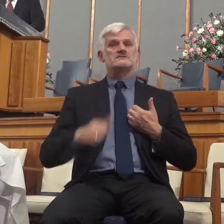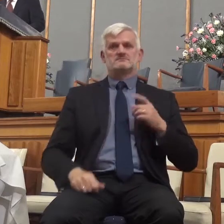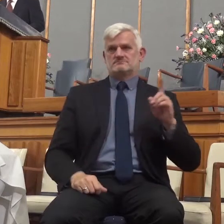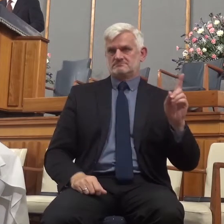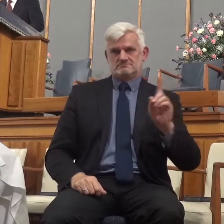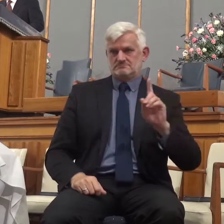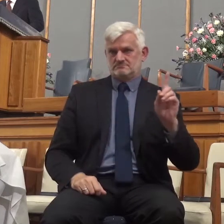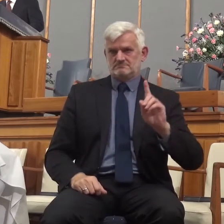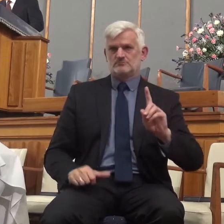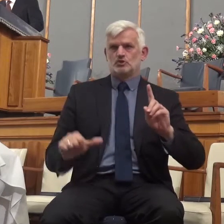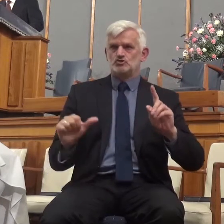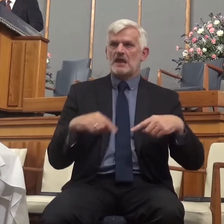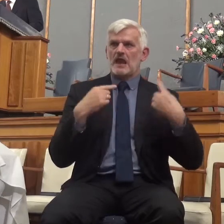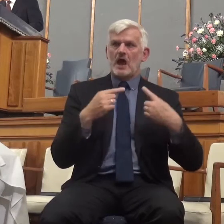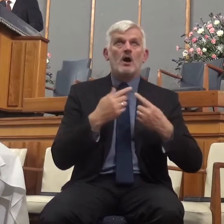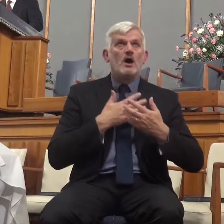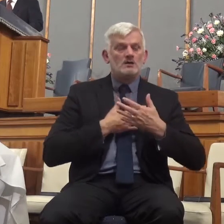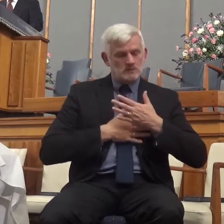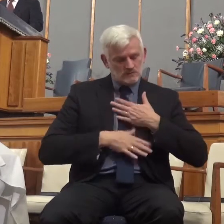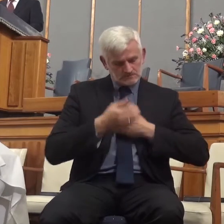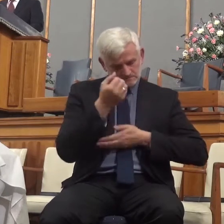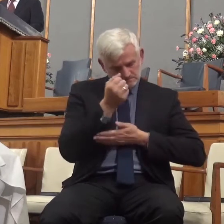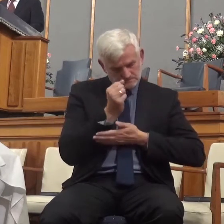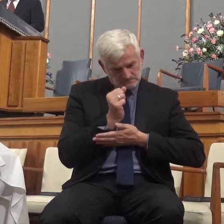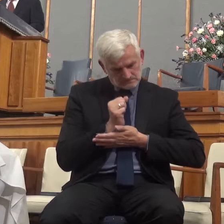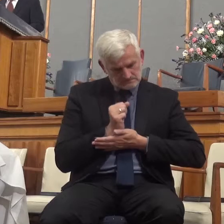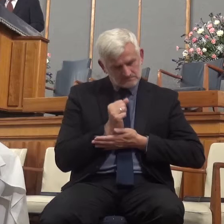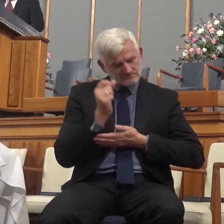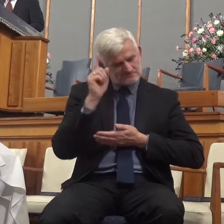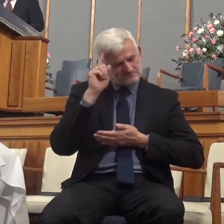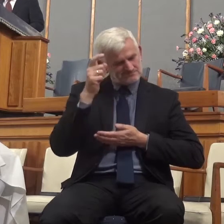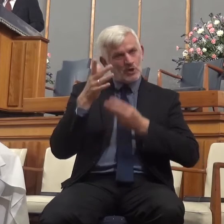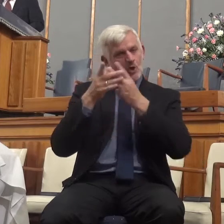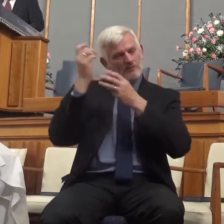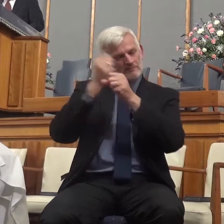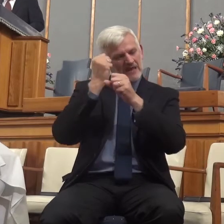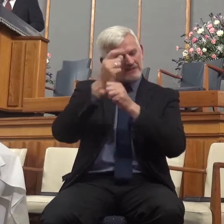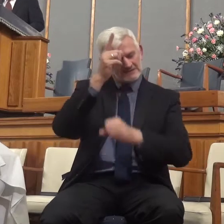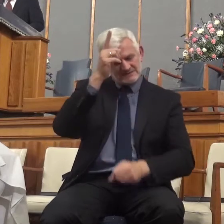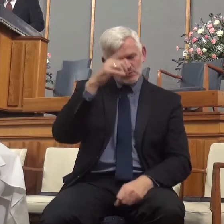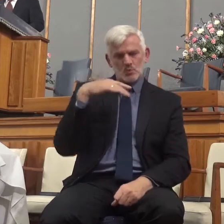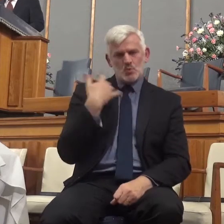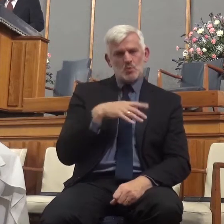designer, there is a creator, there's a vast expanse, how small I feel.